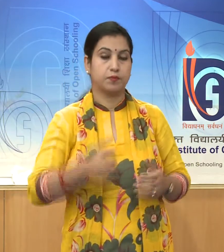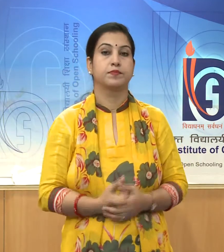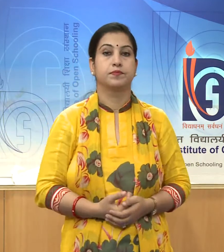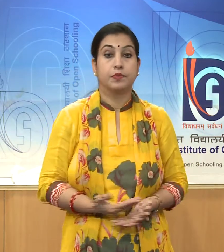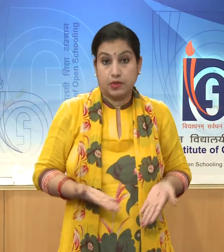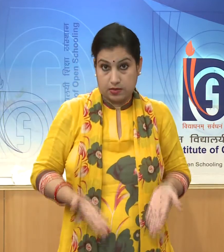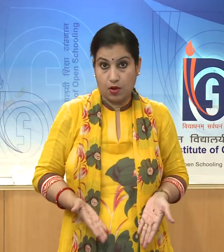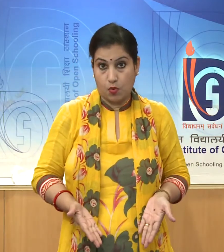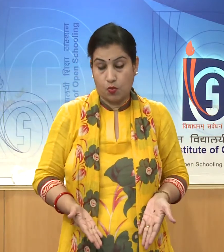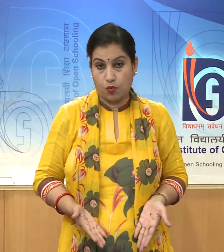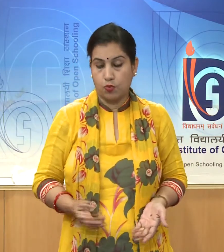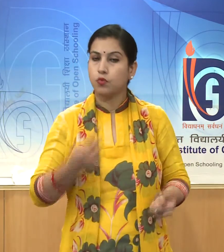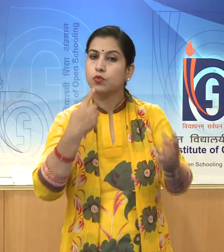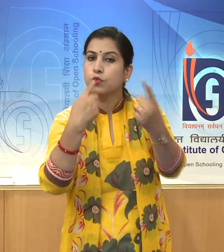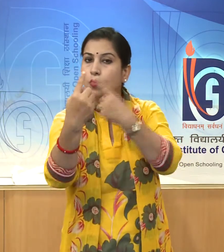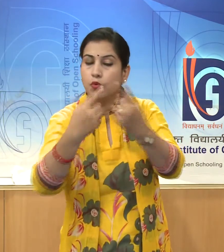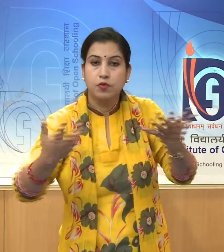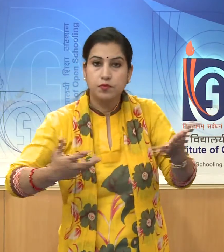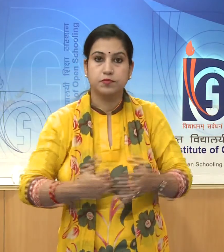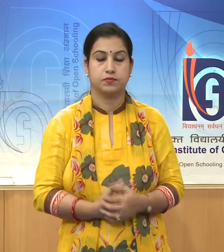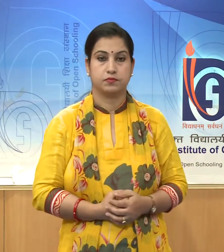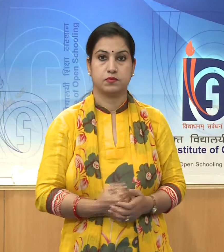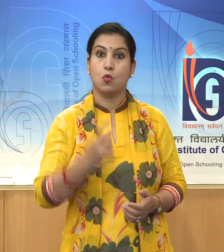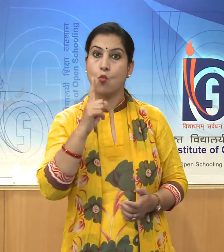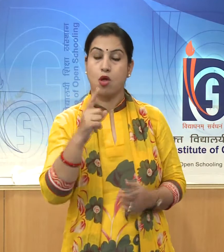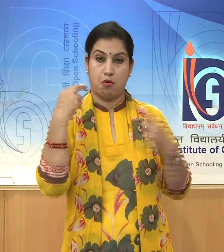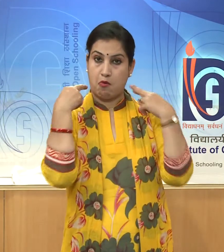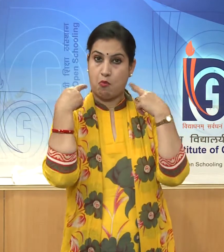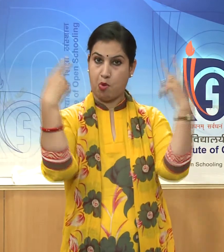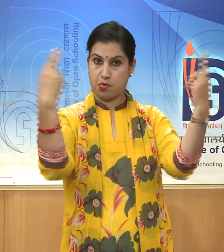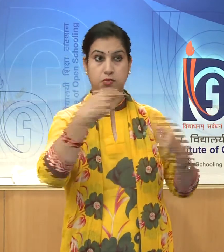Now, we will appreciate one famous painting